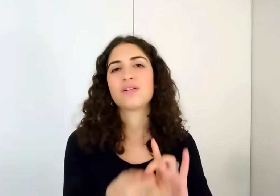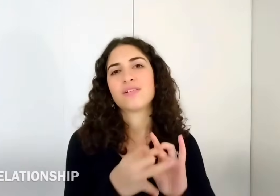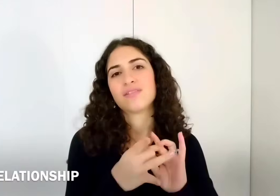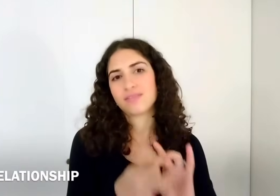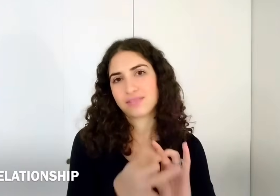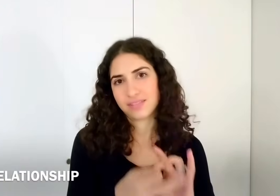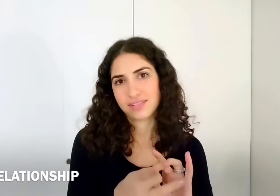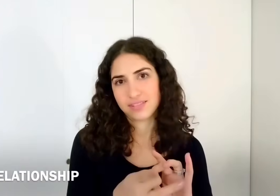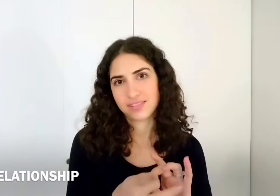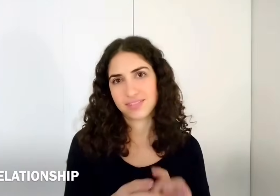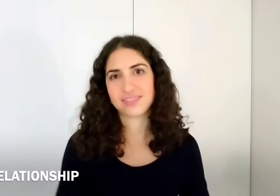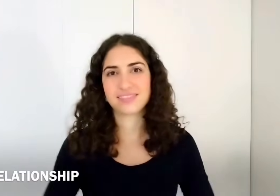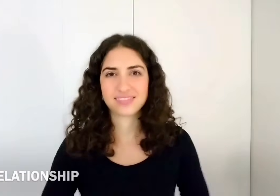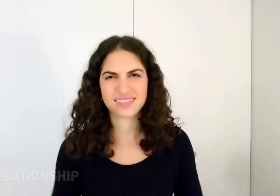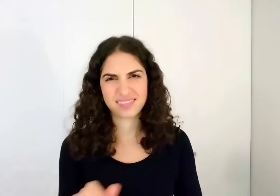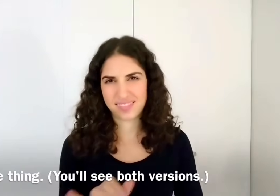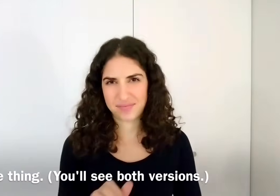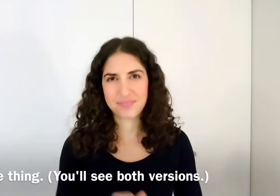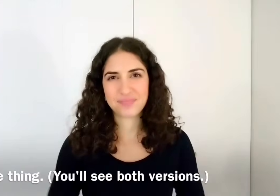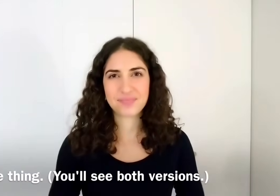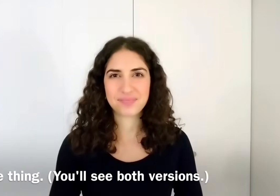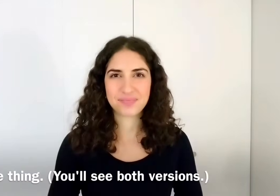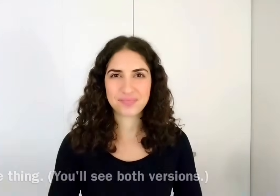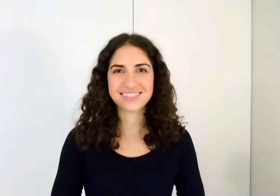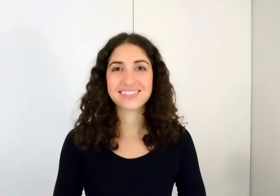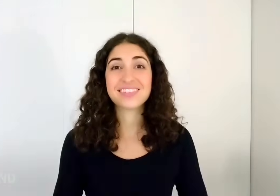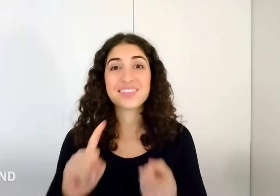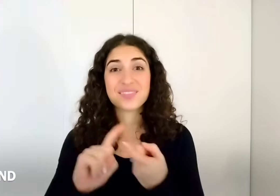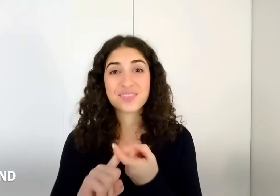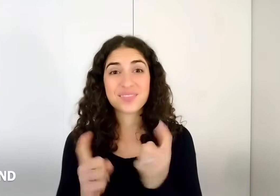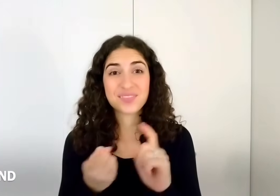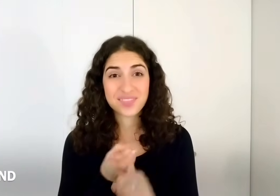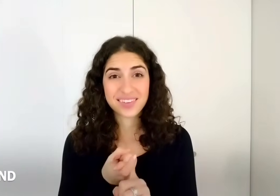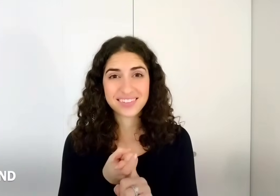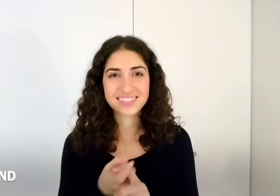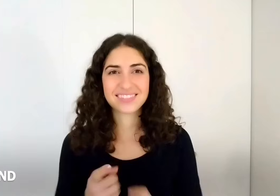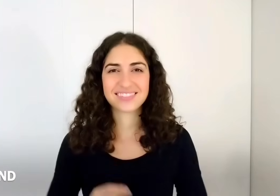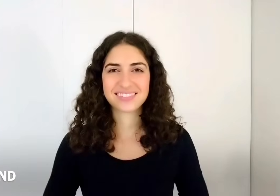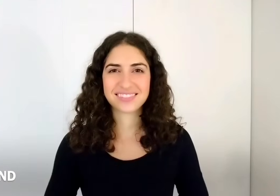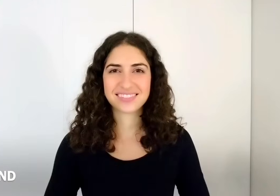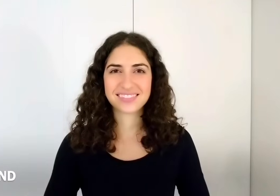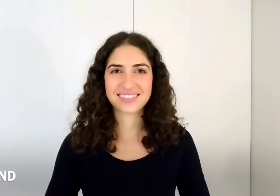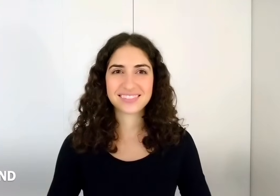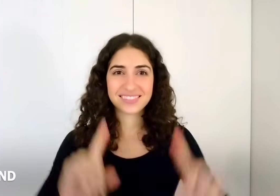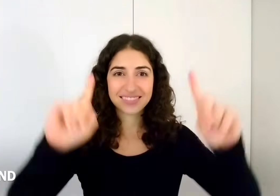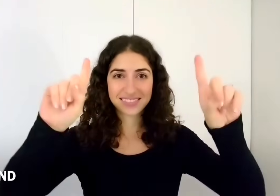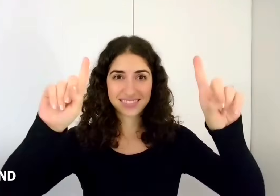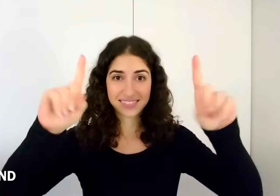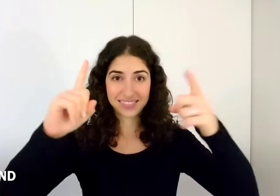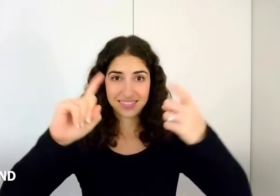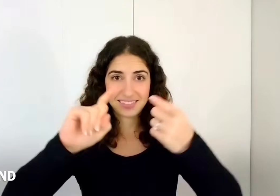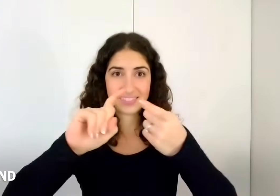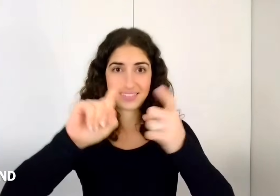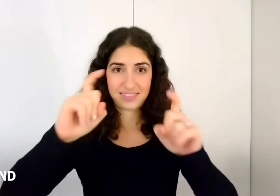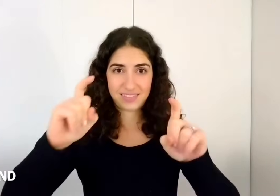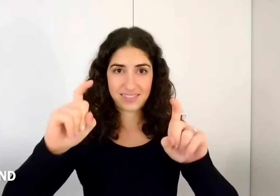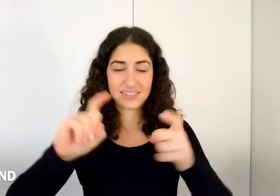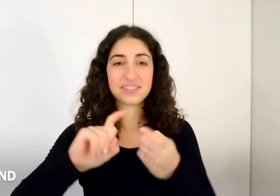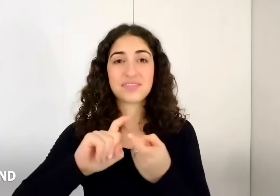Again, relationship or relationship. Same thing. Friend.